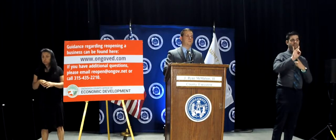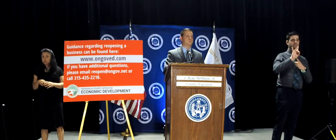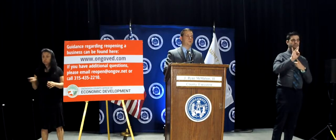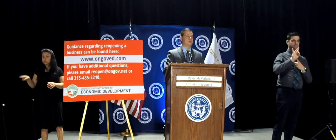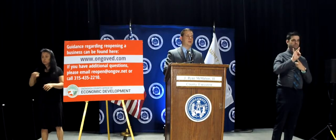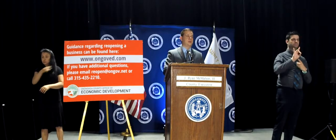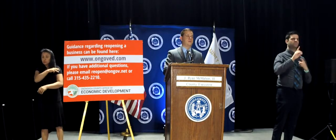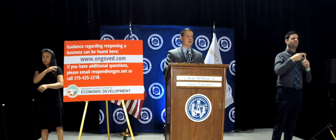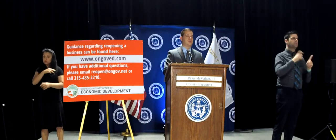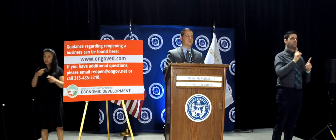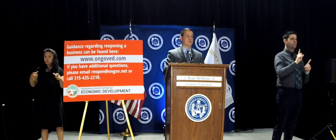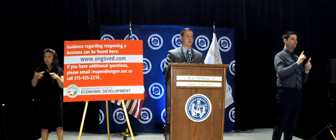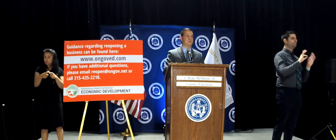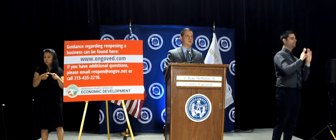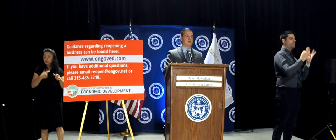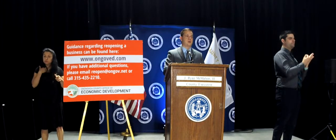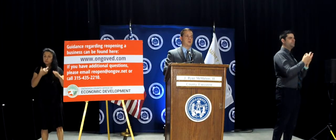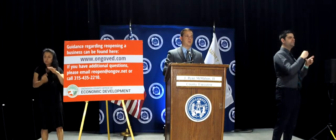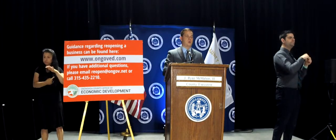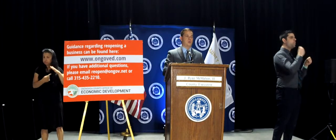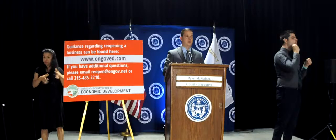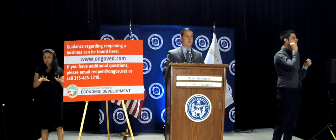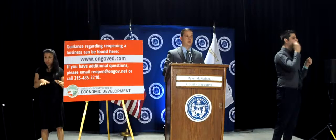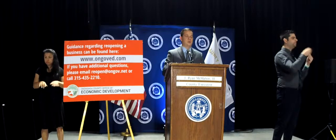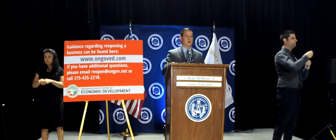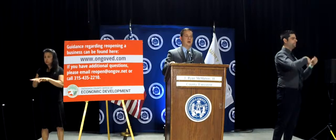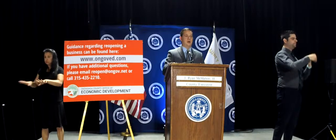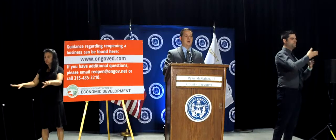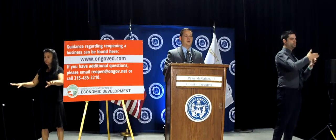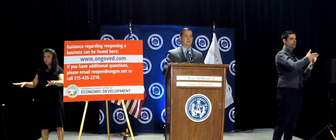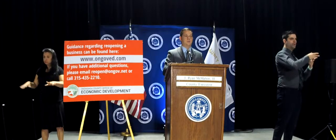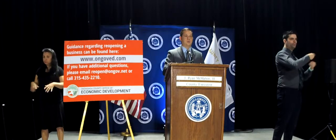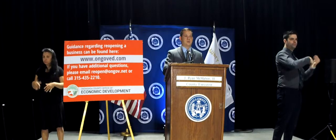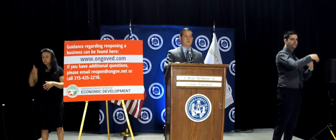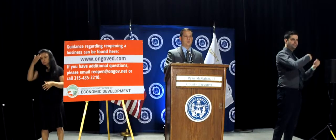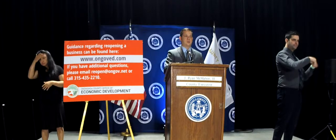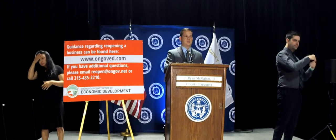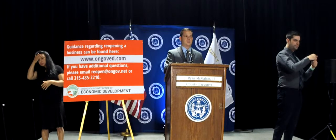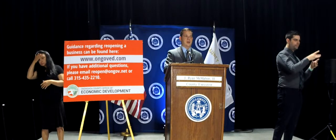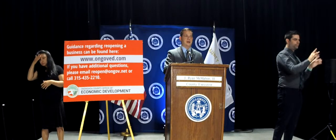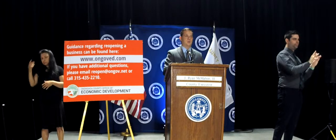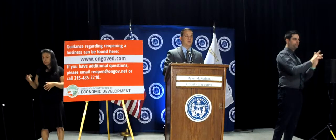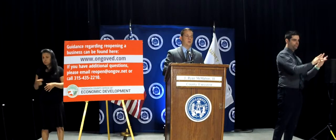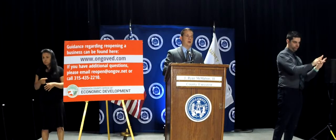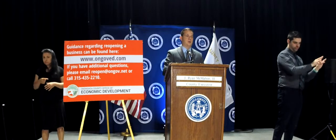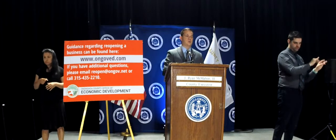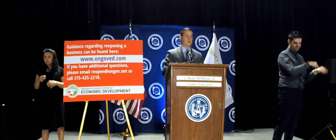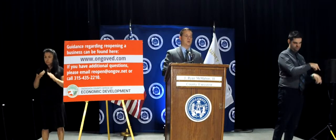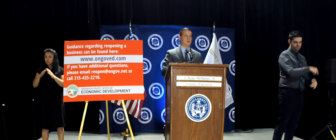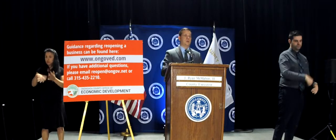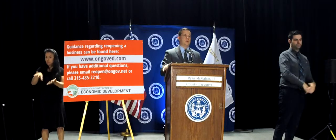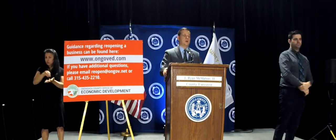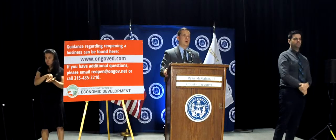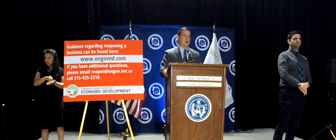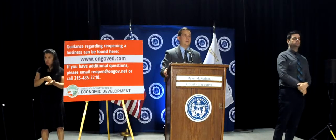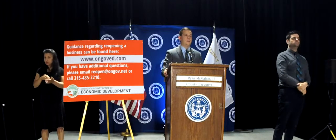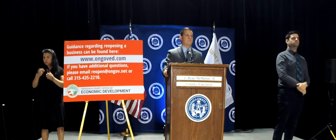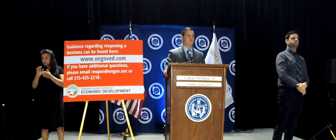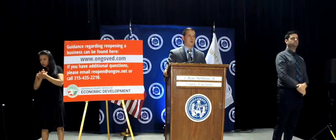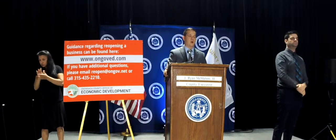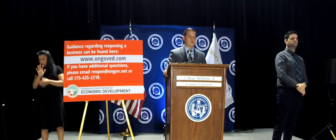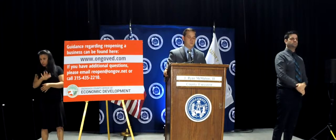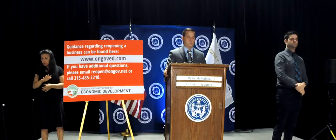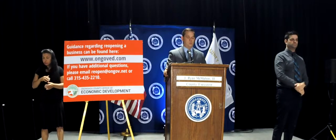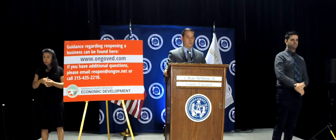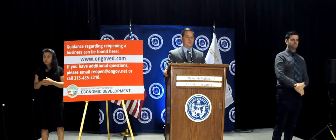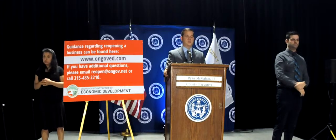quarantine. They eventually become sick with COVID because someone else had it within their household.